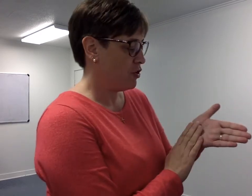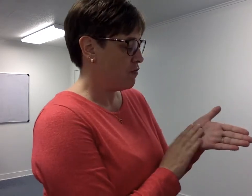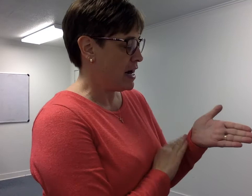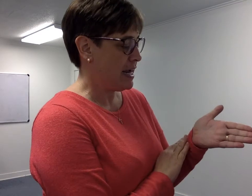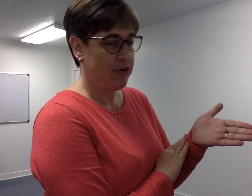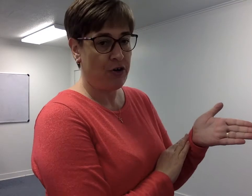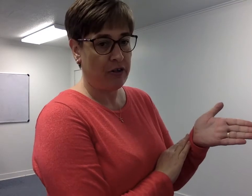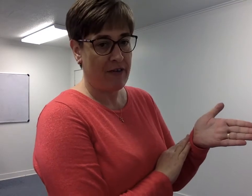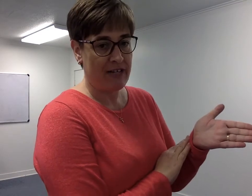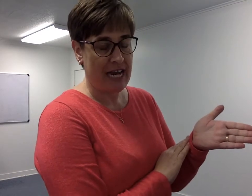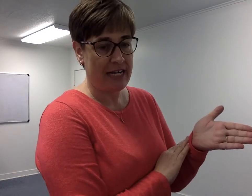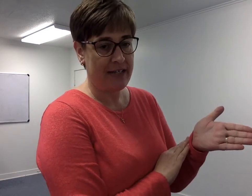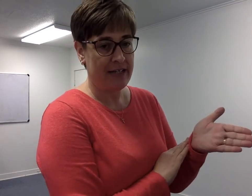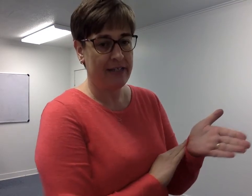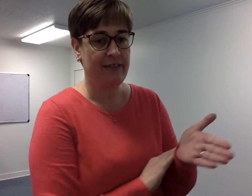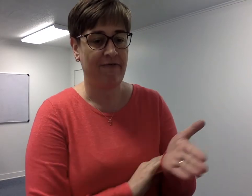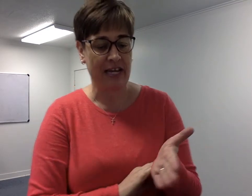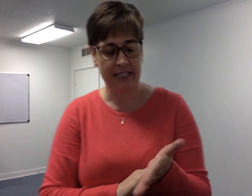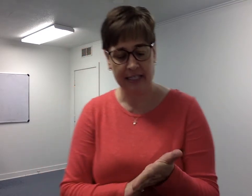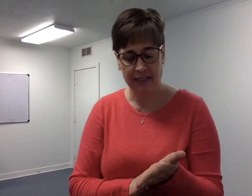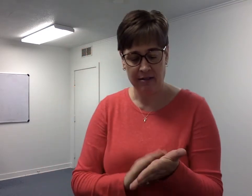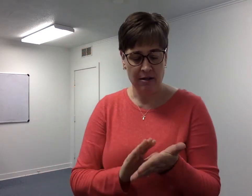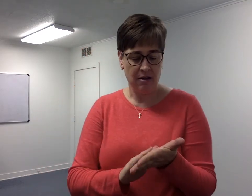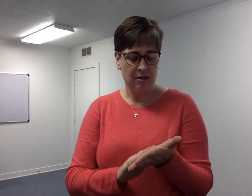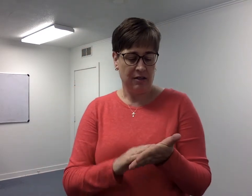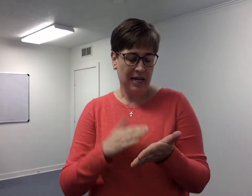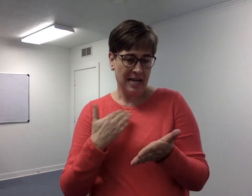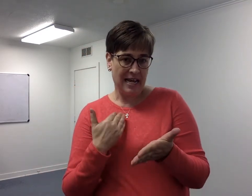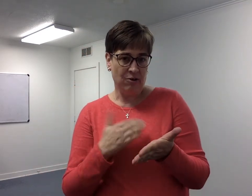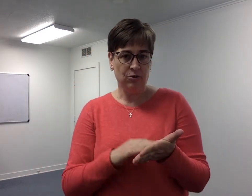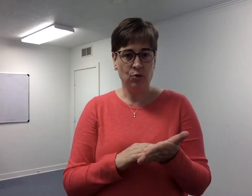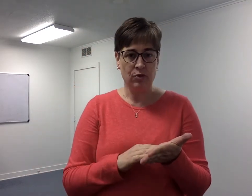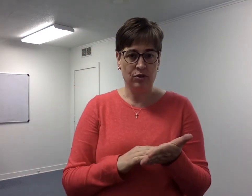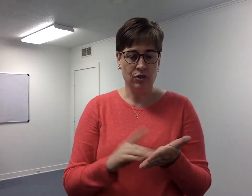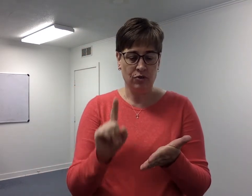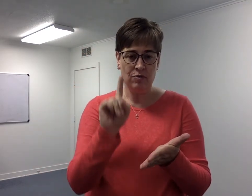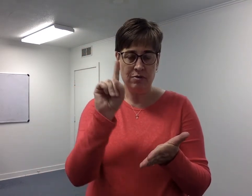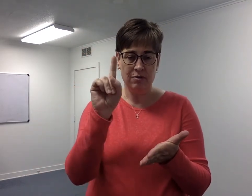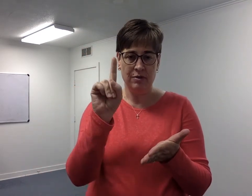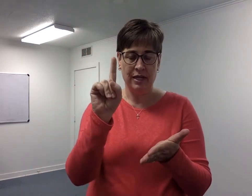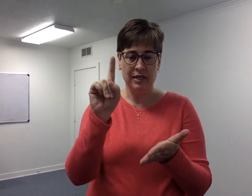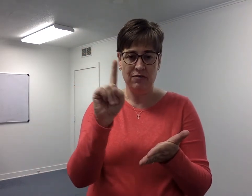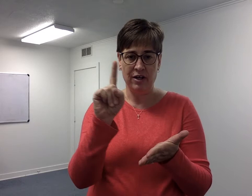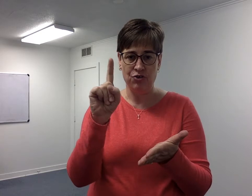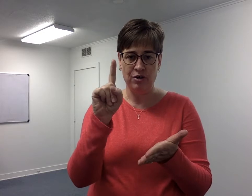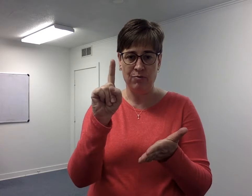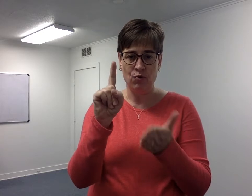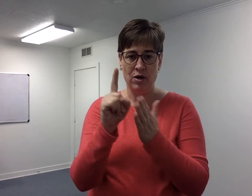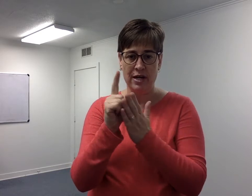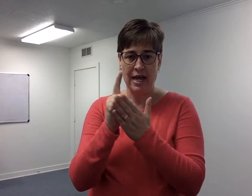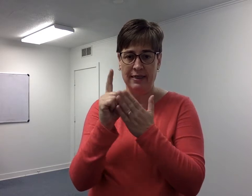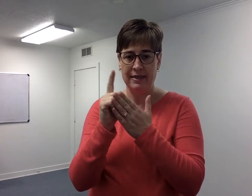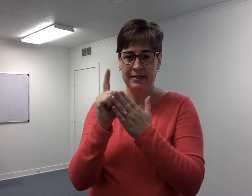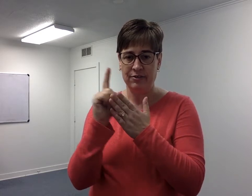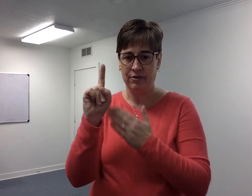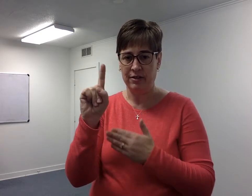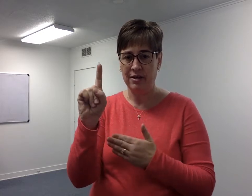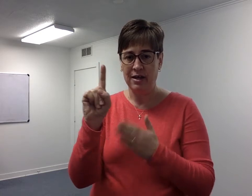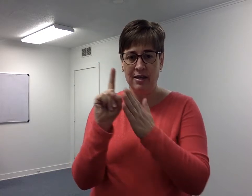a right-hander, your left hand is facing kind of angled towards you, and then you've got your number 1, and